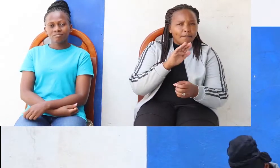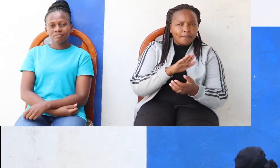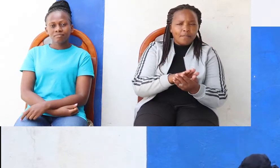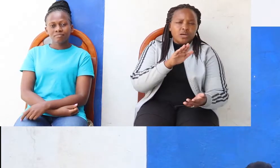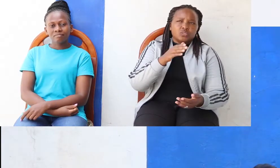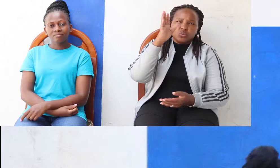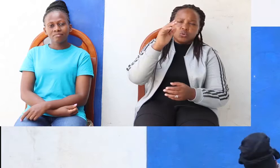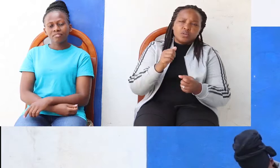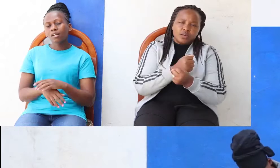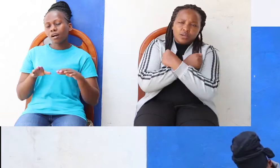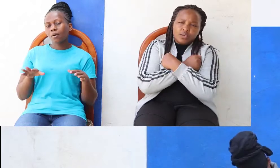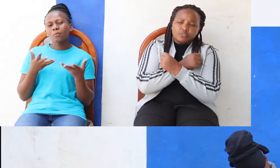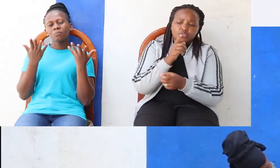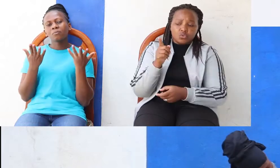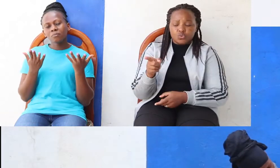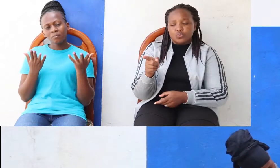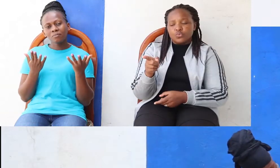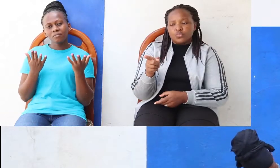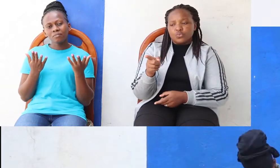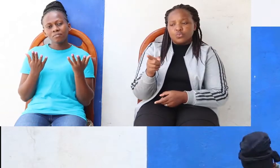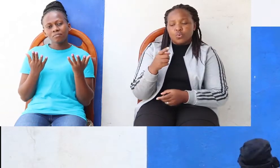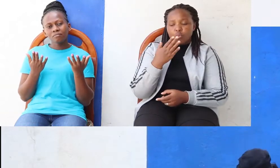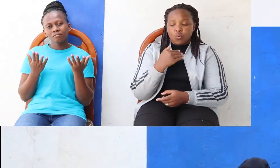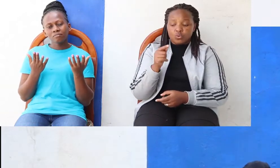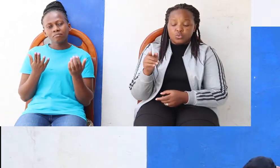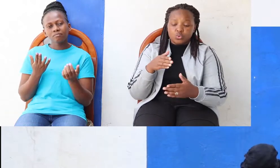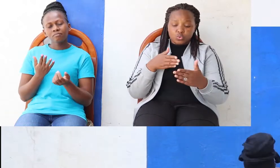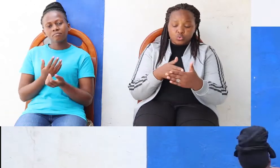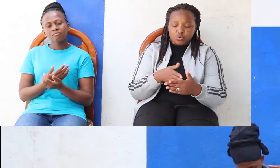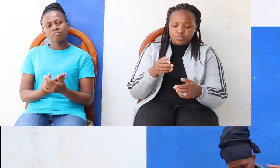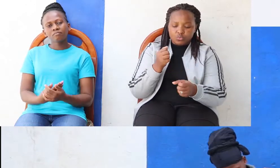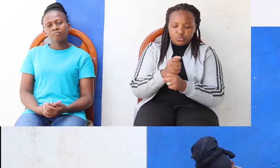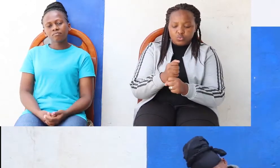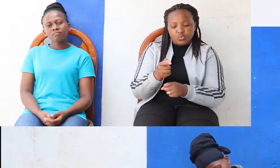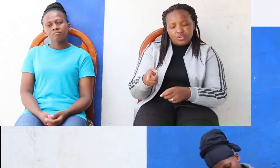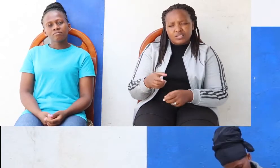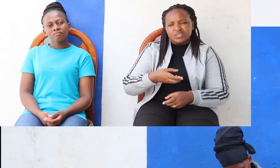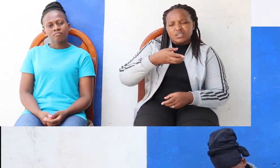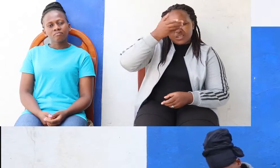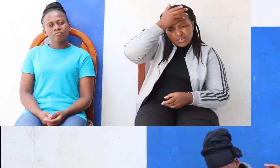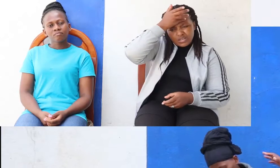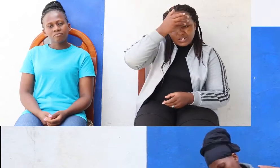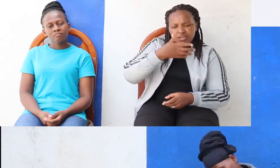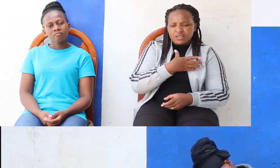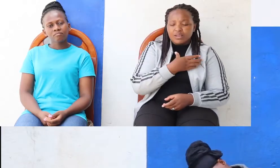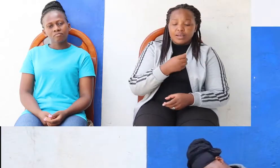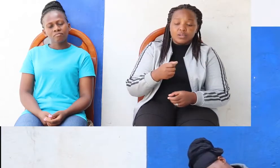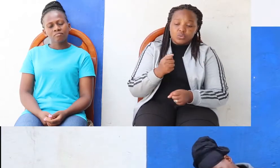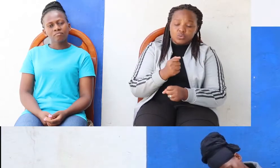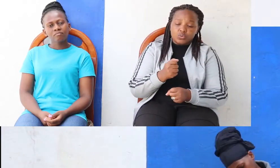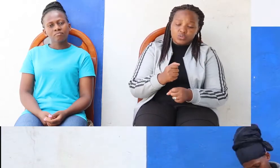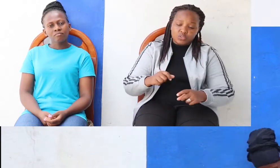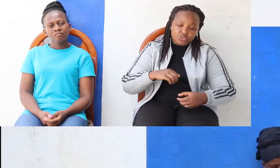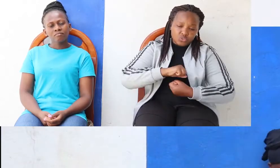you. How? And how much he wants you to stop what you're doing, drinking, and he's going to renew your